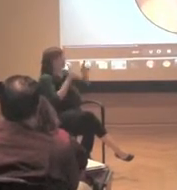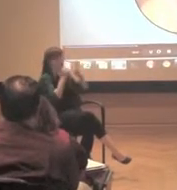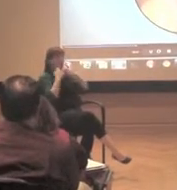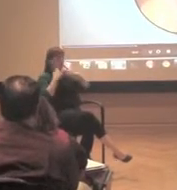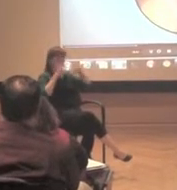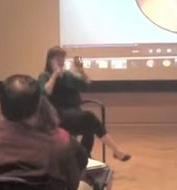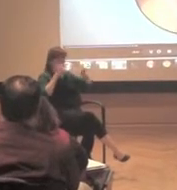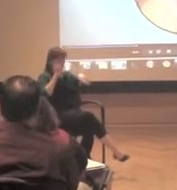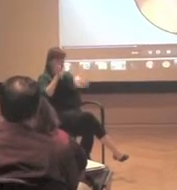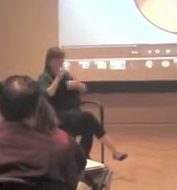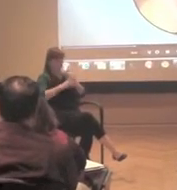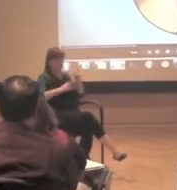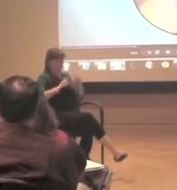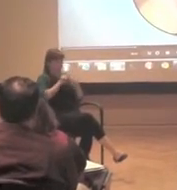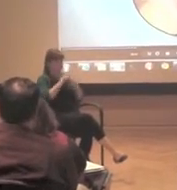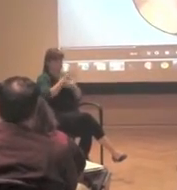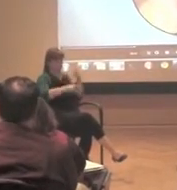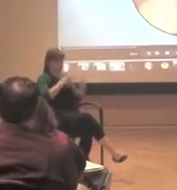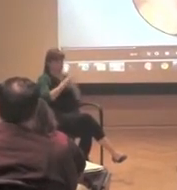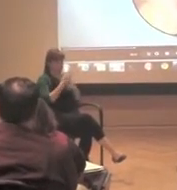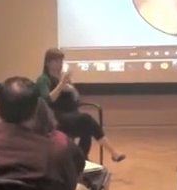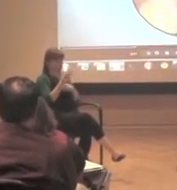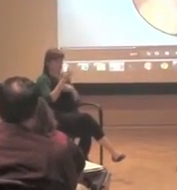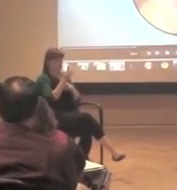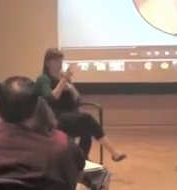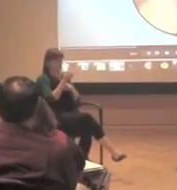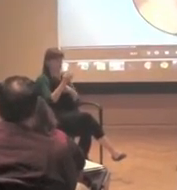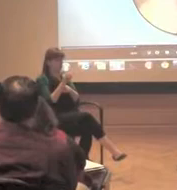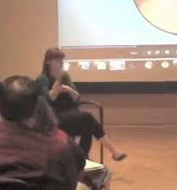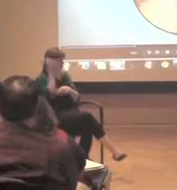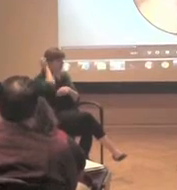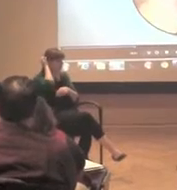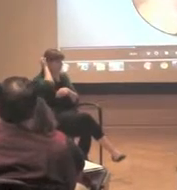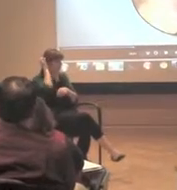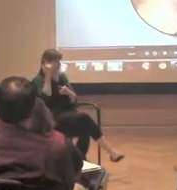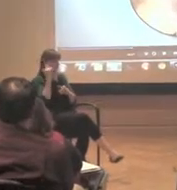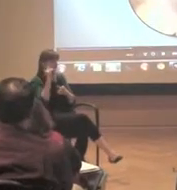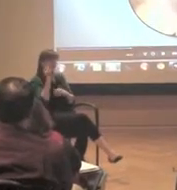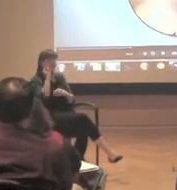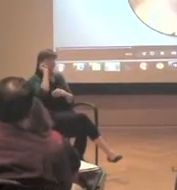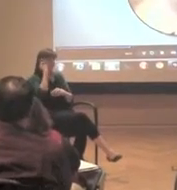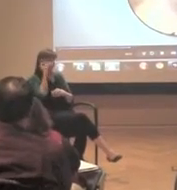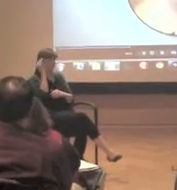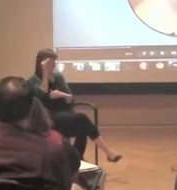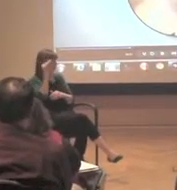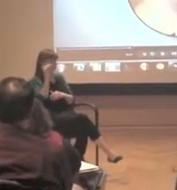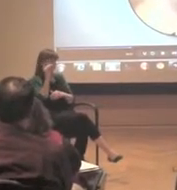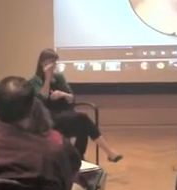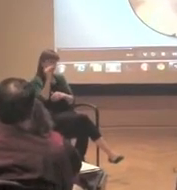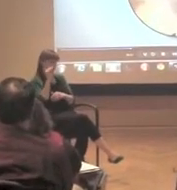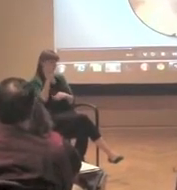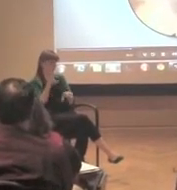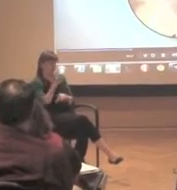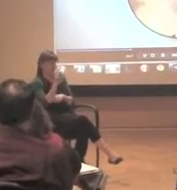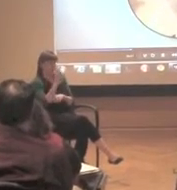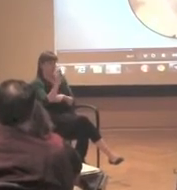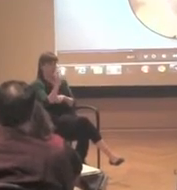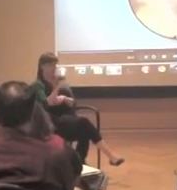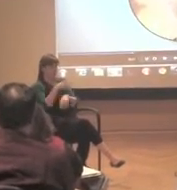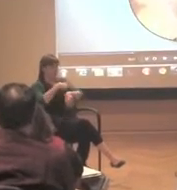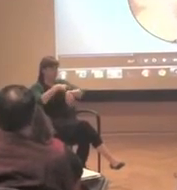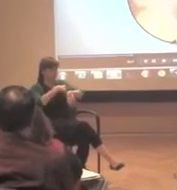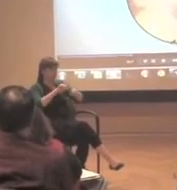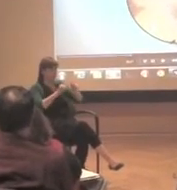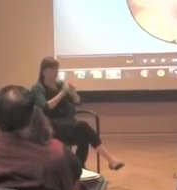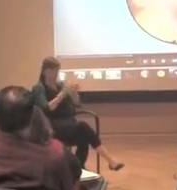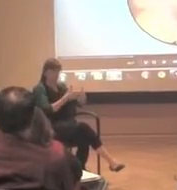hydrocephalus, especially in teenagers and adults. It's a gimme. Like, it works 90% of the time, but it was always a miserable failure in